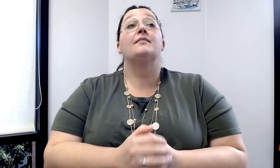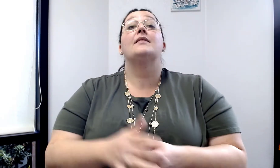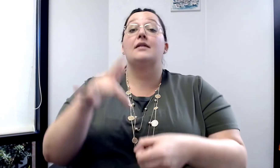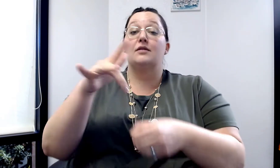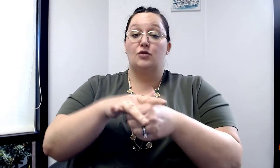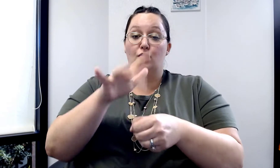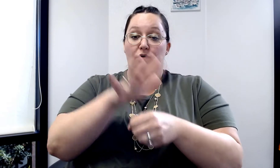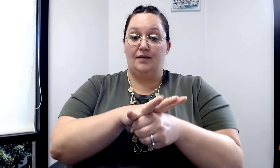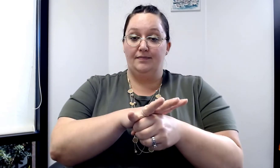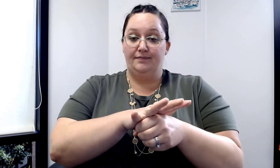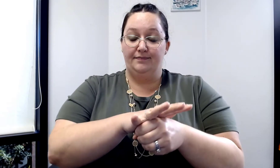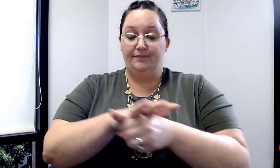Regardless, it's the same sign. Soda.